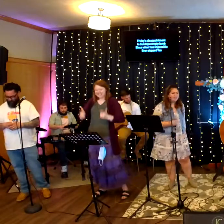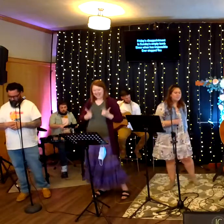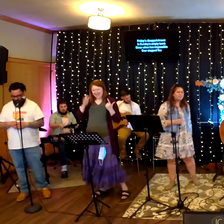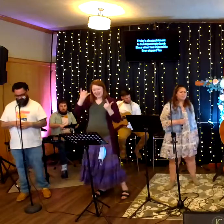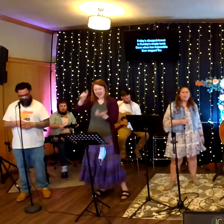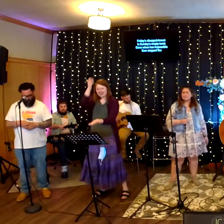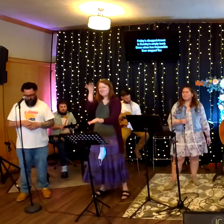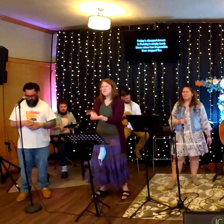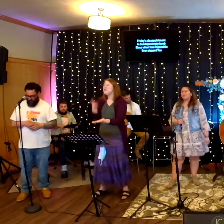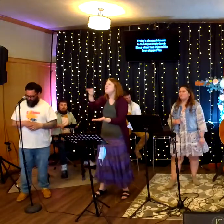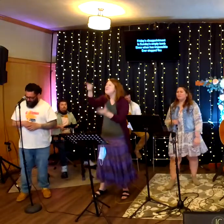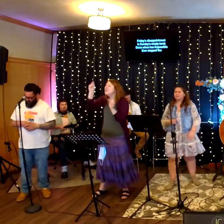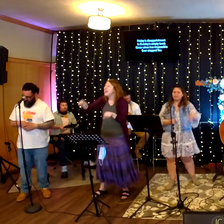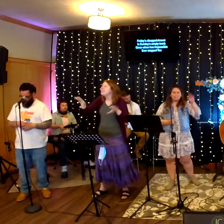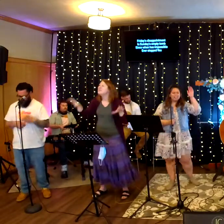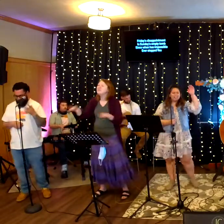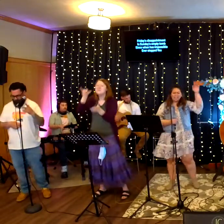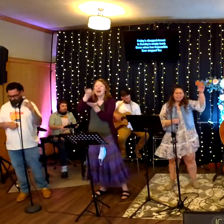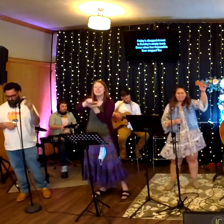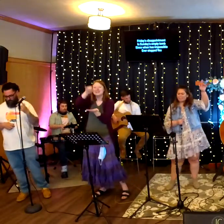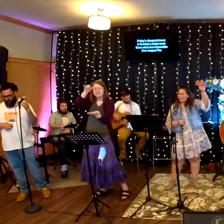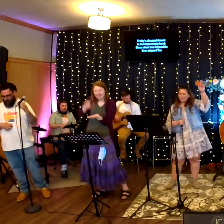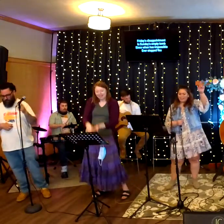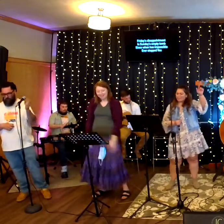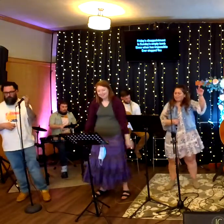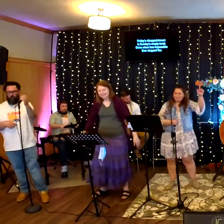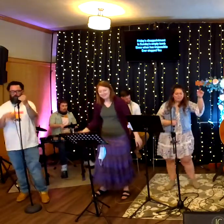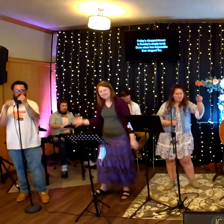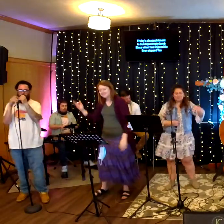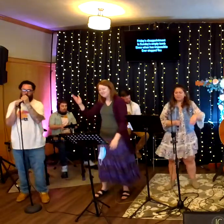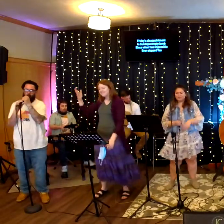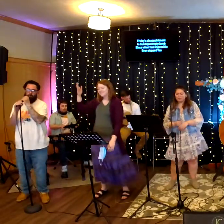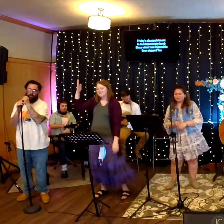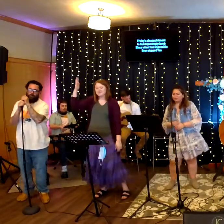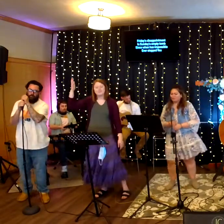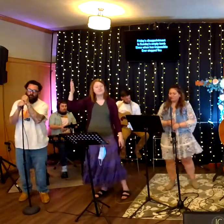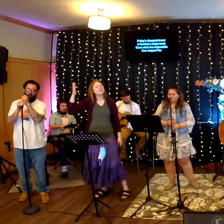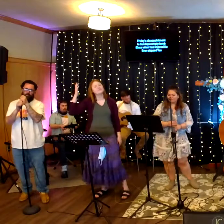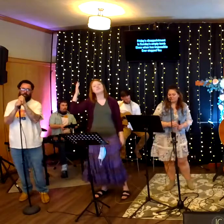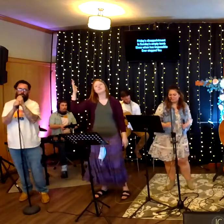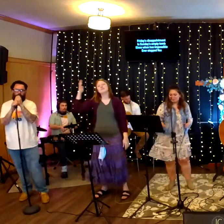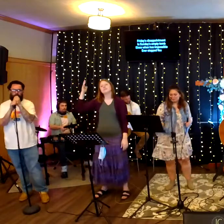Since when has impossible ever stopped to?